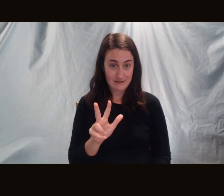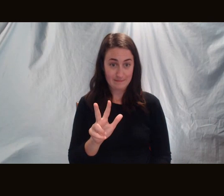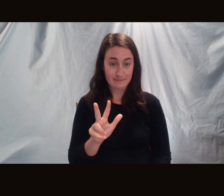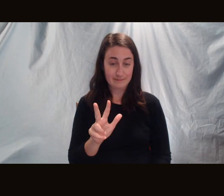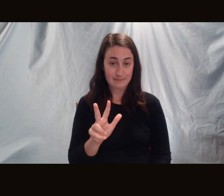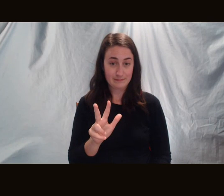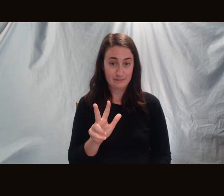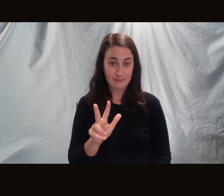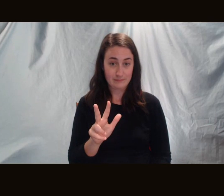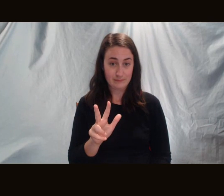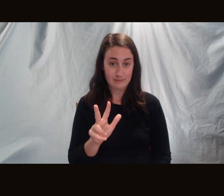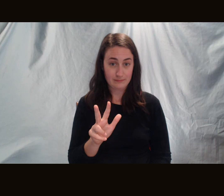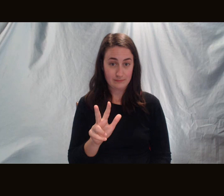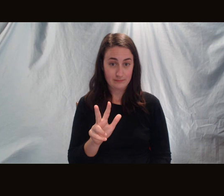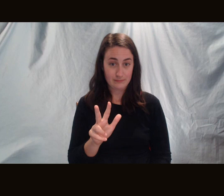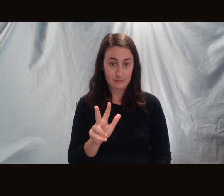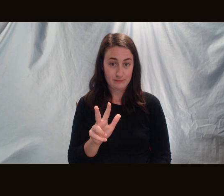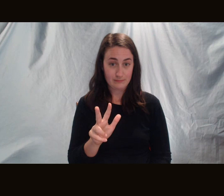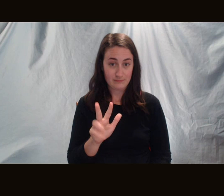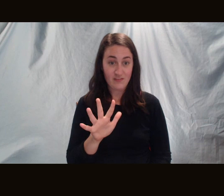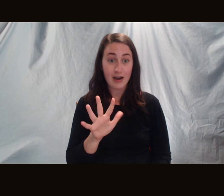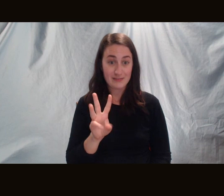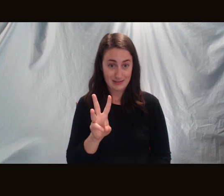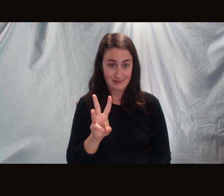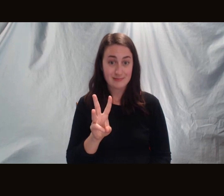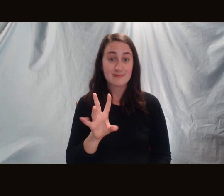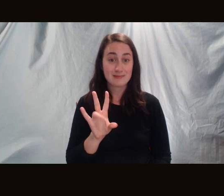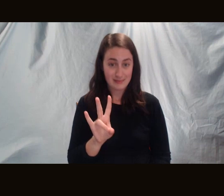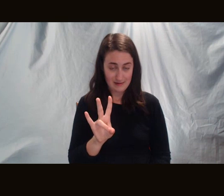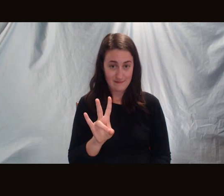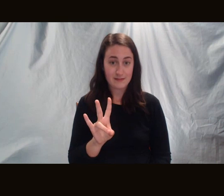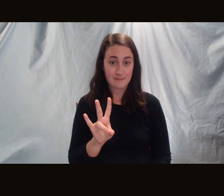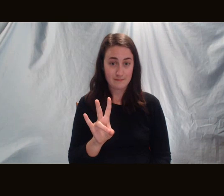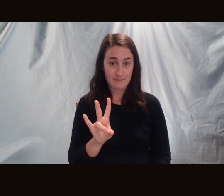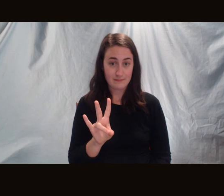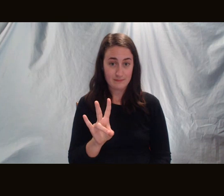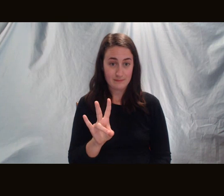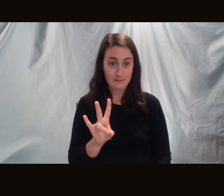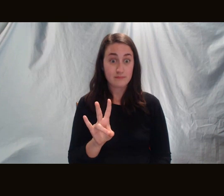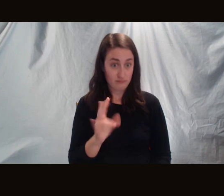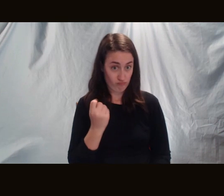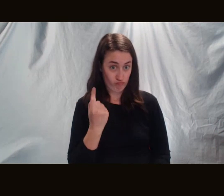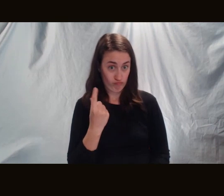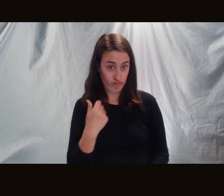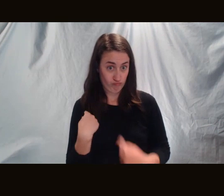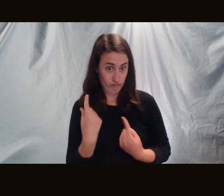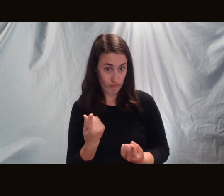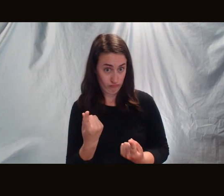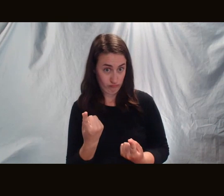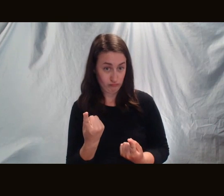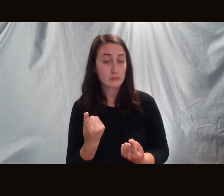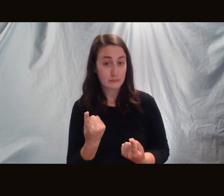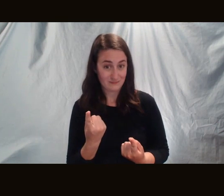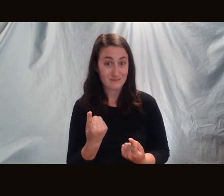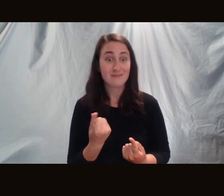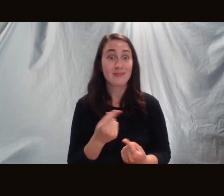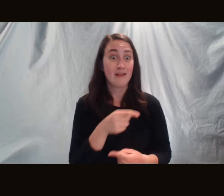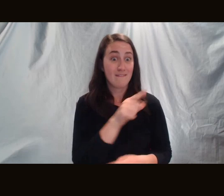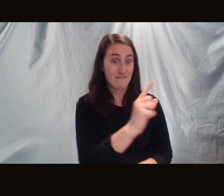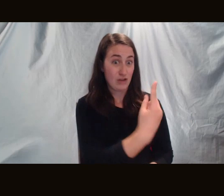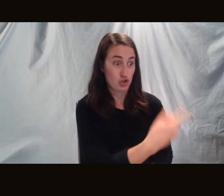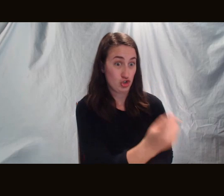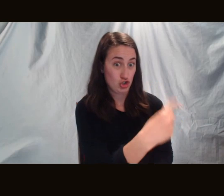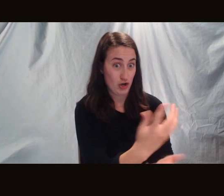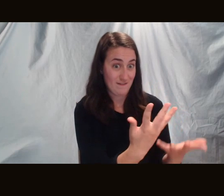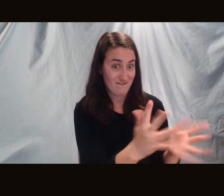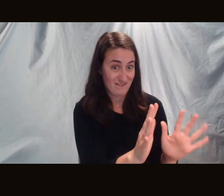3. Then at the end, I'm going to lead 5, 6, 7. Yes? At the end of the follower's turn, I'm going